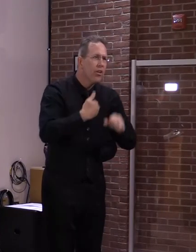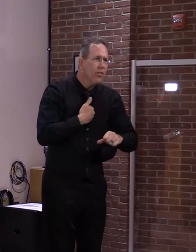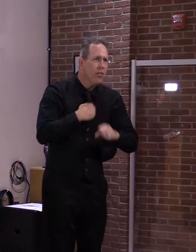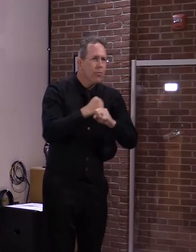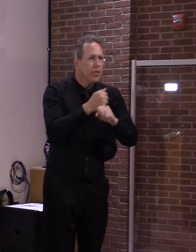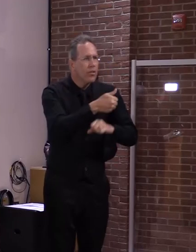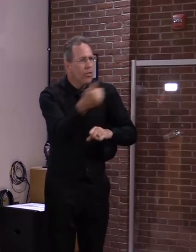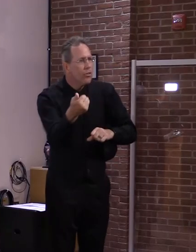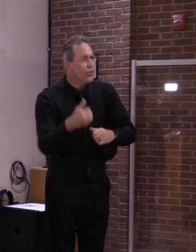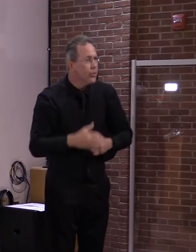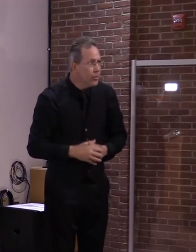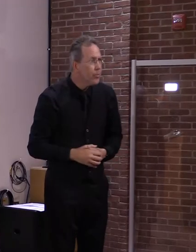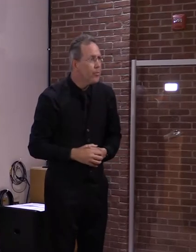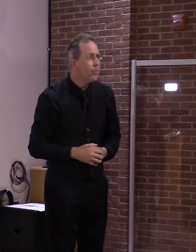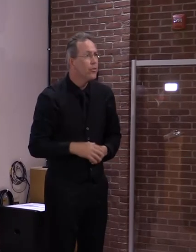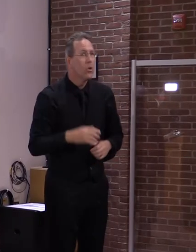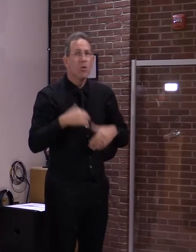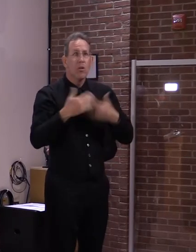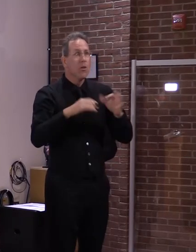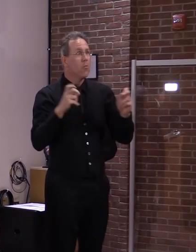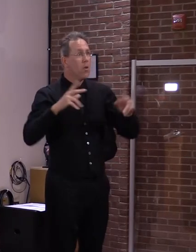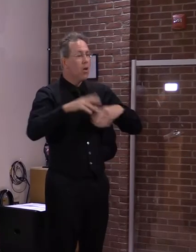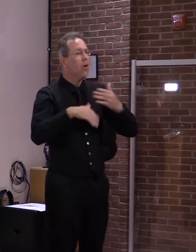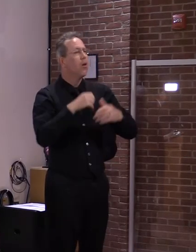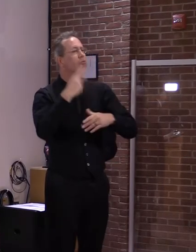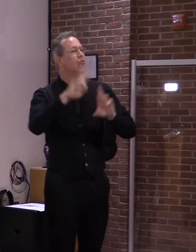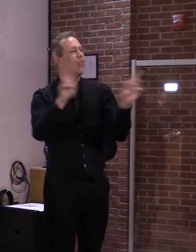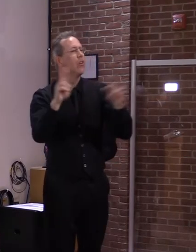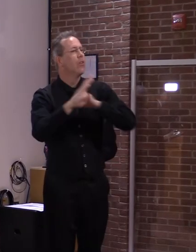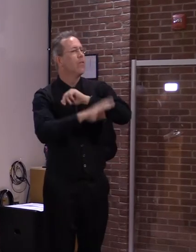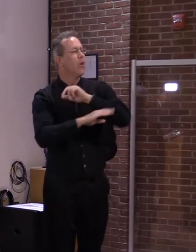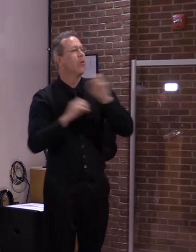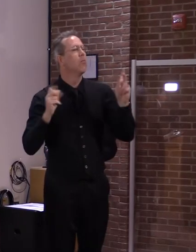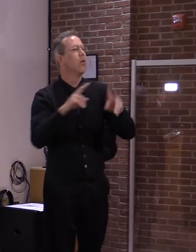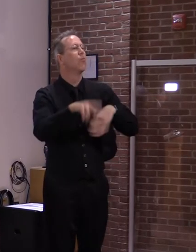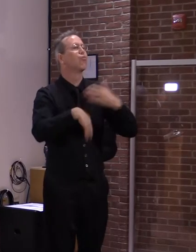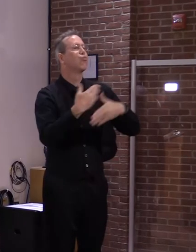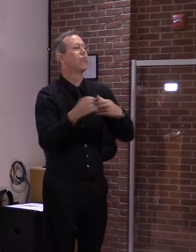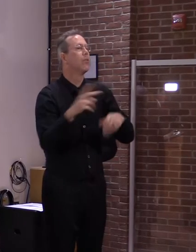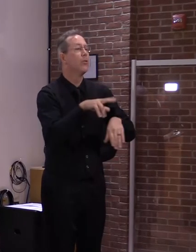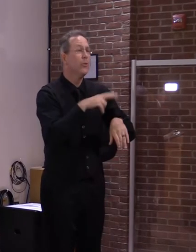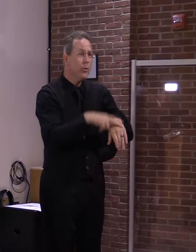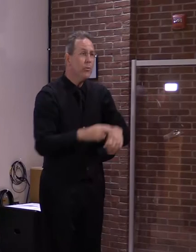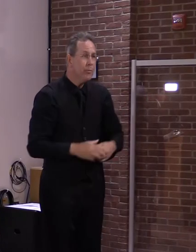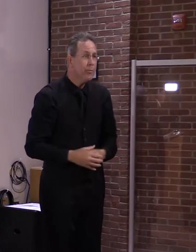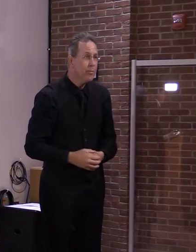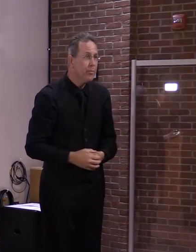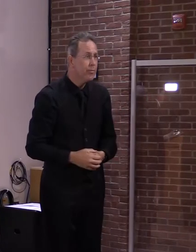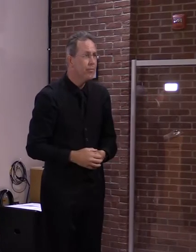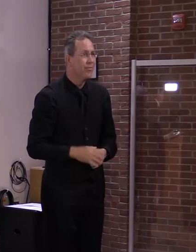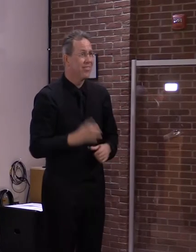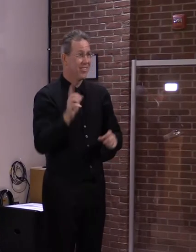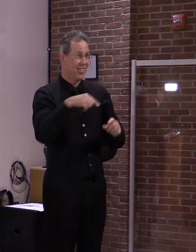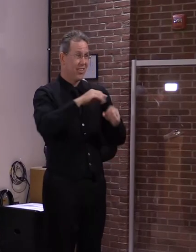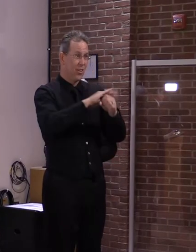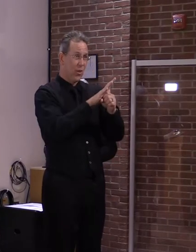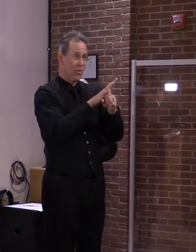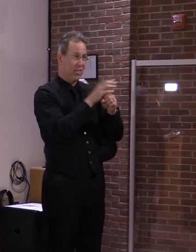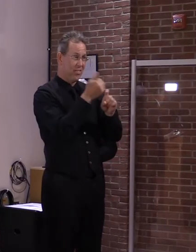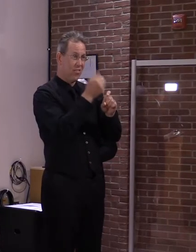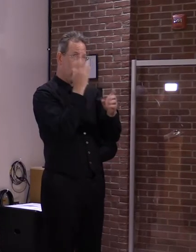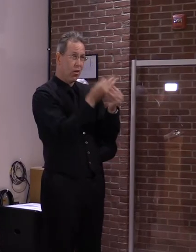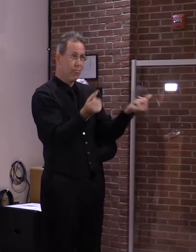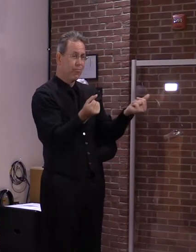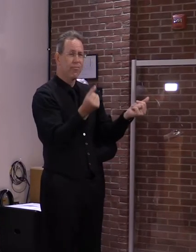winter when we believe, you know, the virus will still be around. So we just, if you have